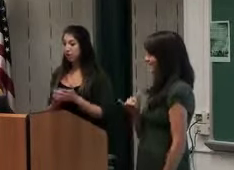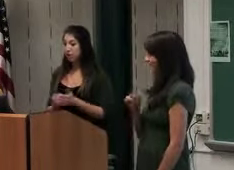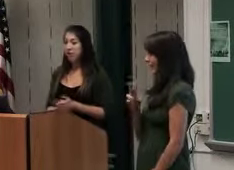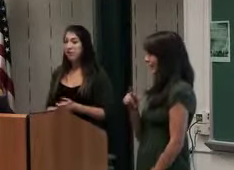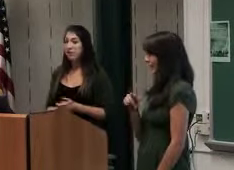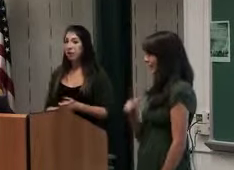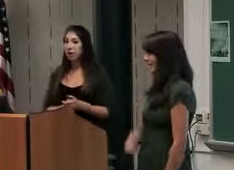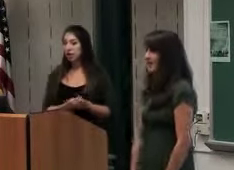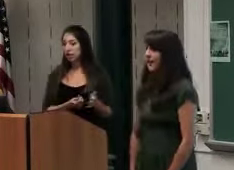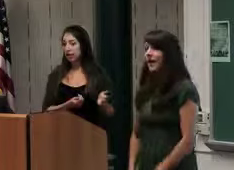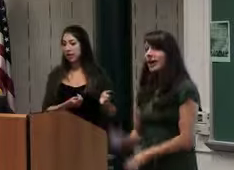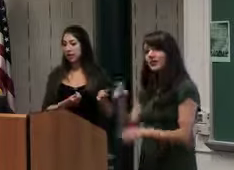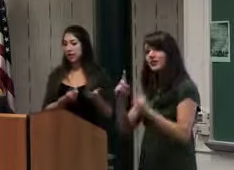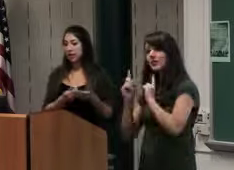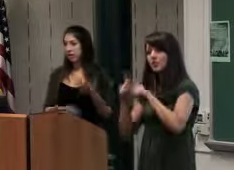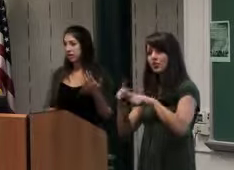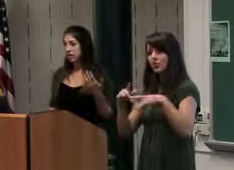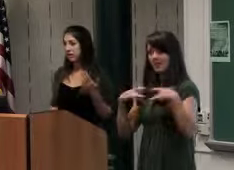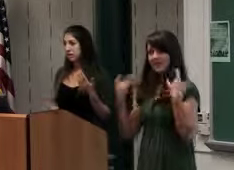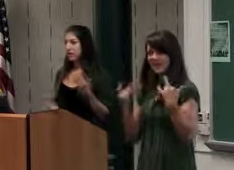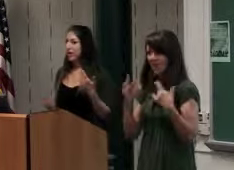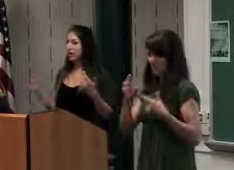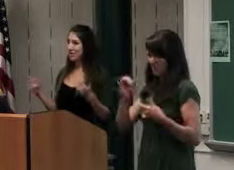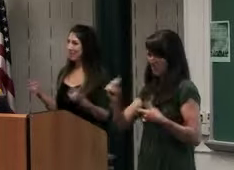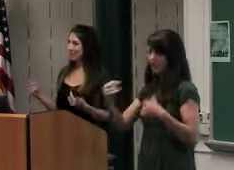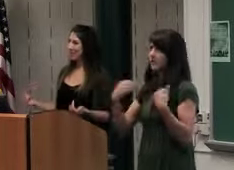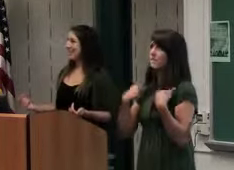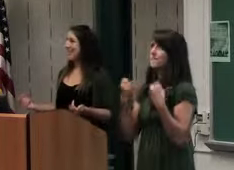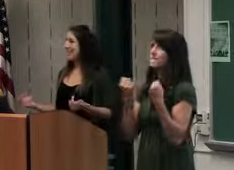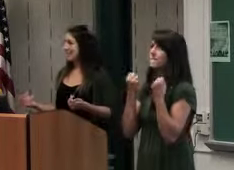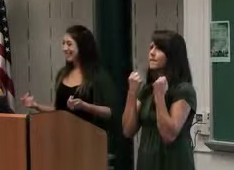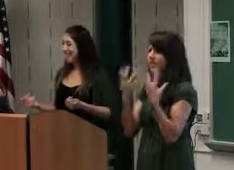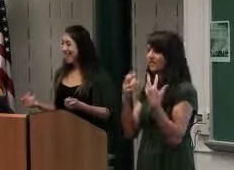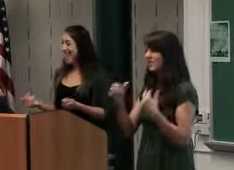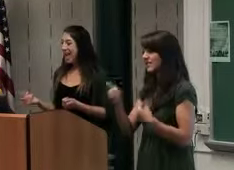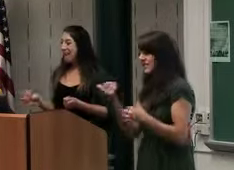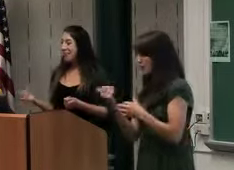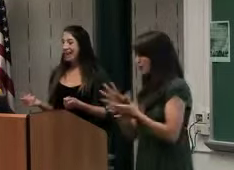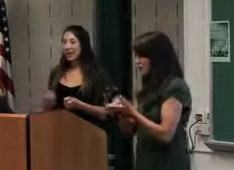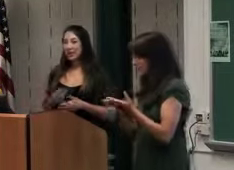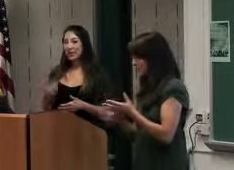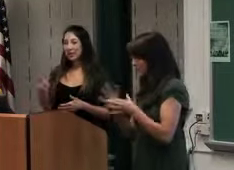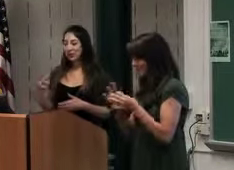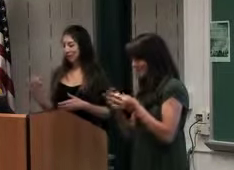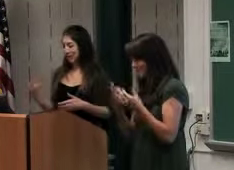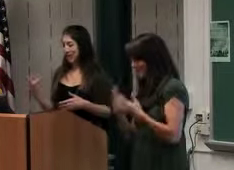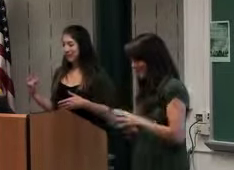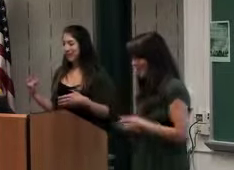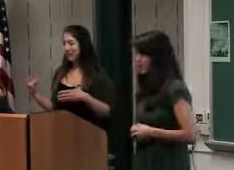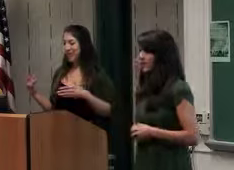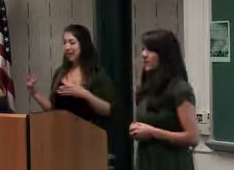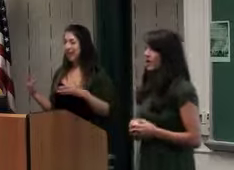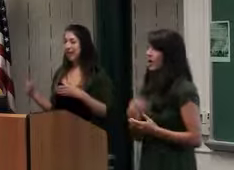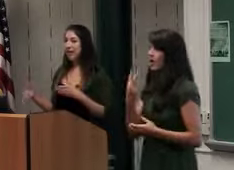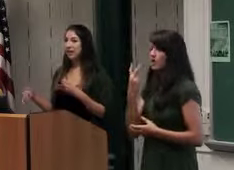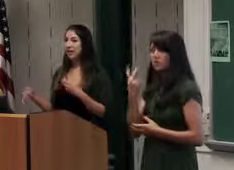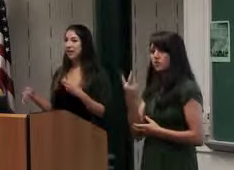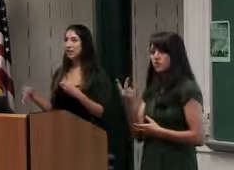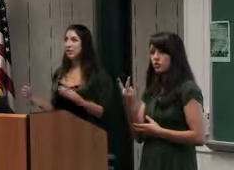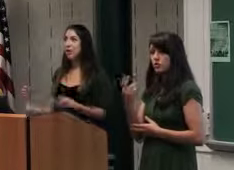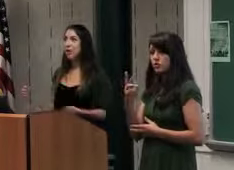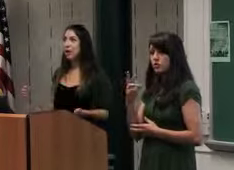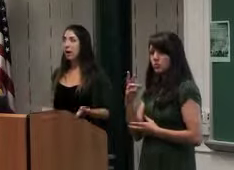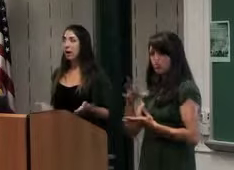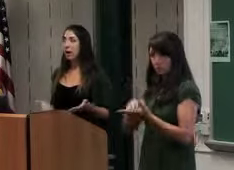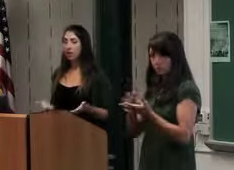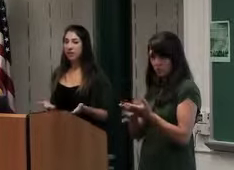also go to events. RIT has a lot of events, as the other students said. We had two students with us, and they let